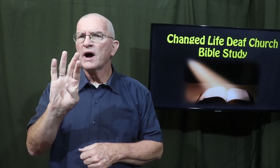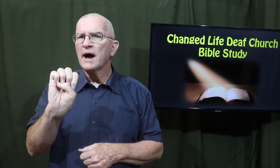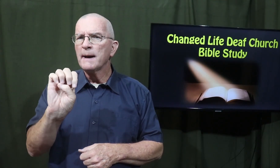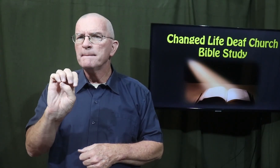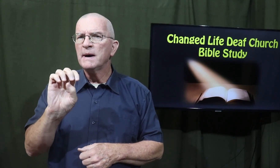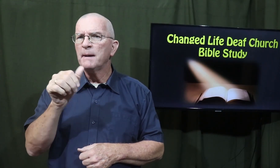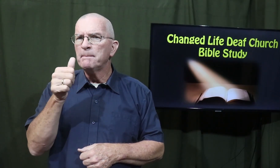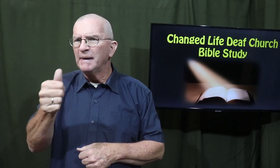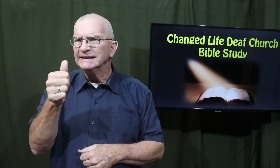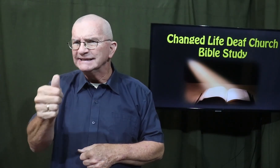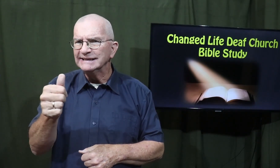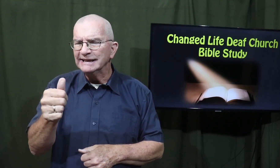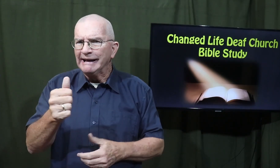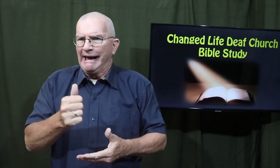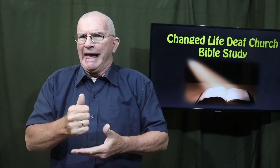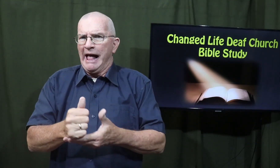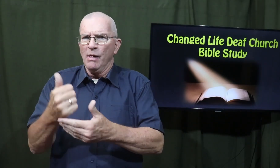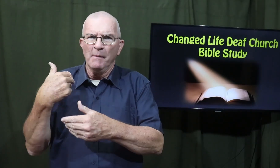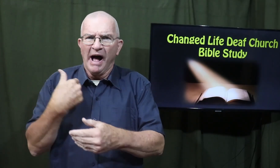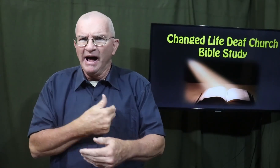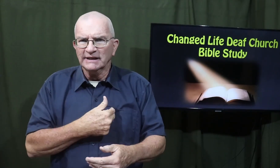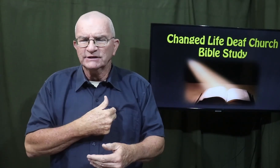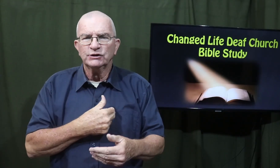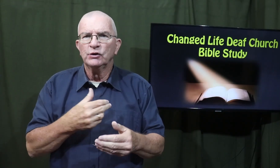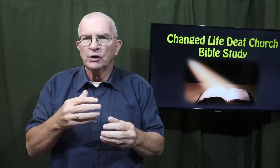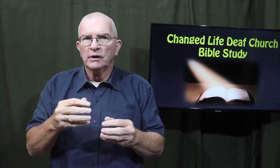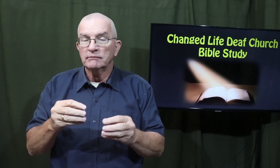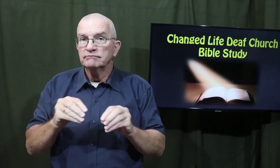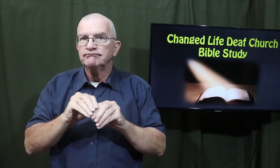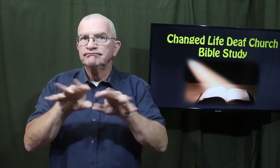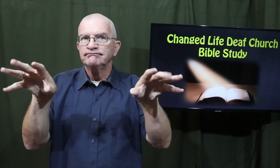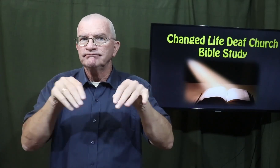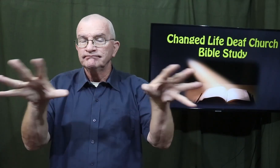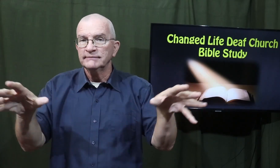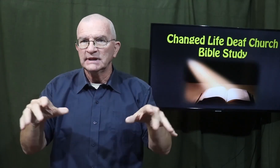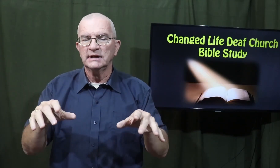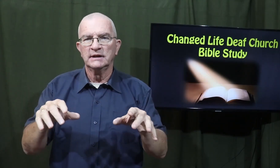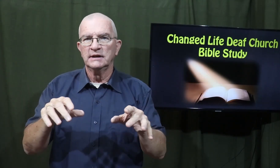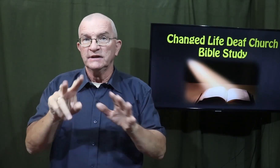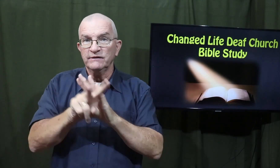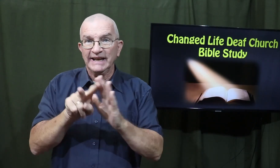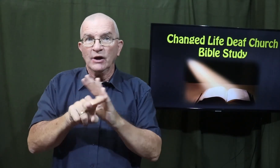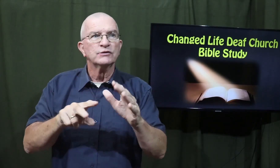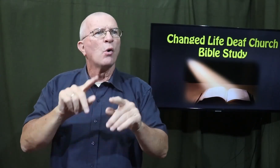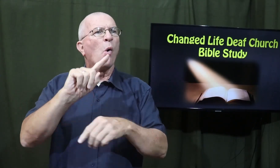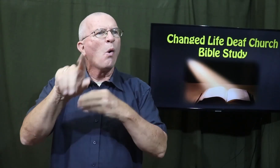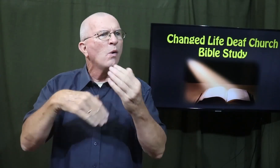subscribe button. It will help us to get the video out